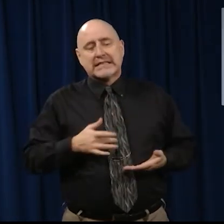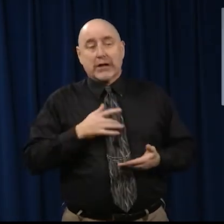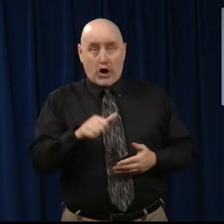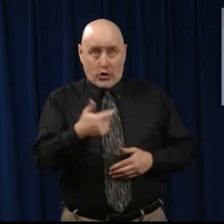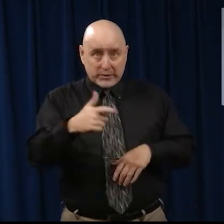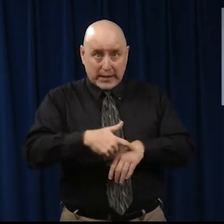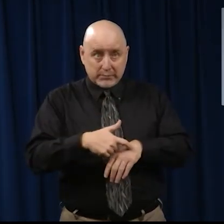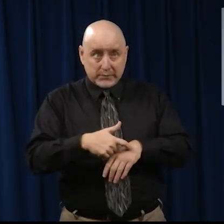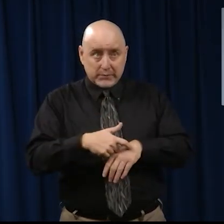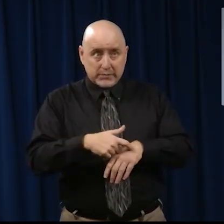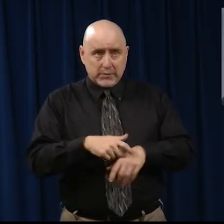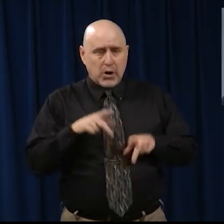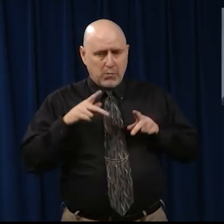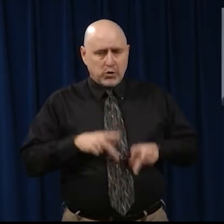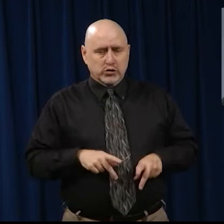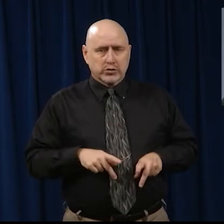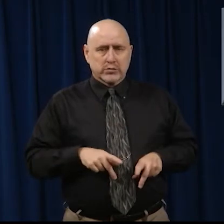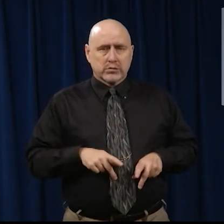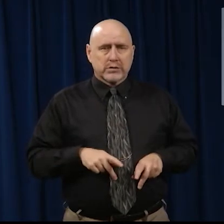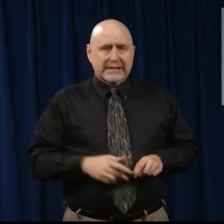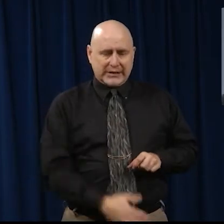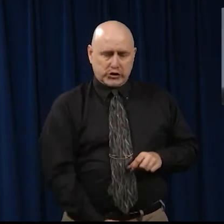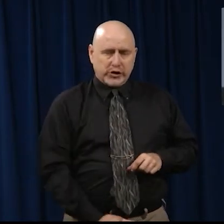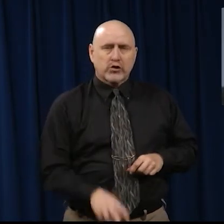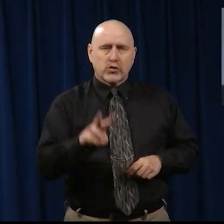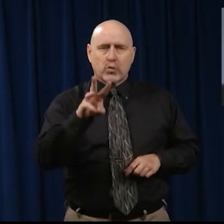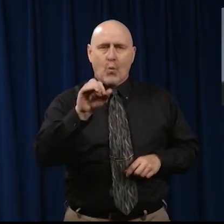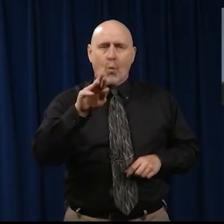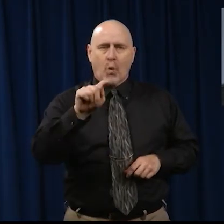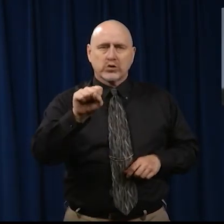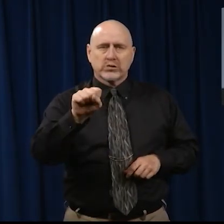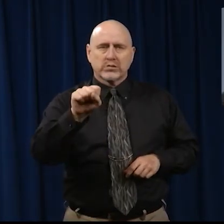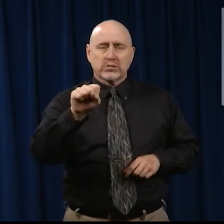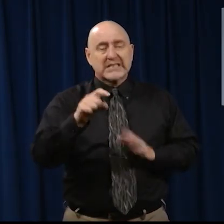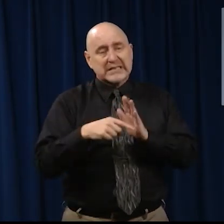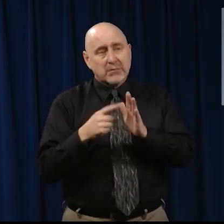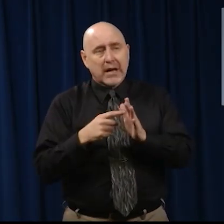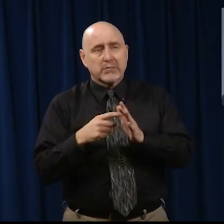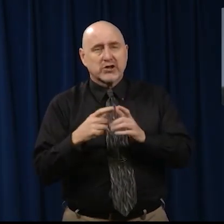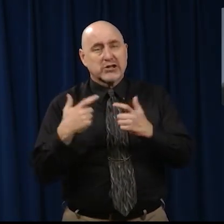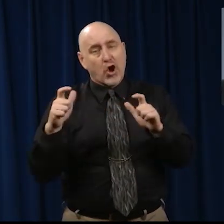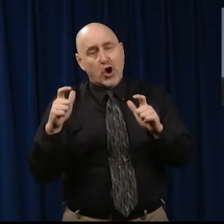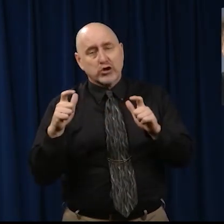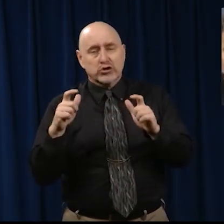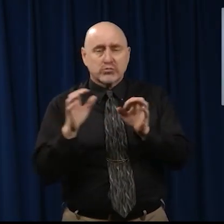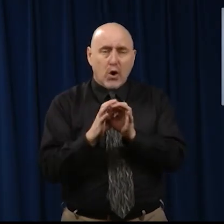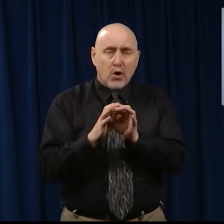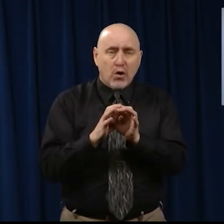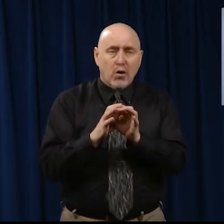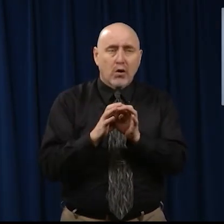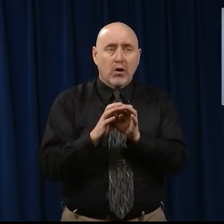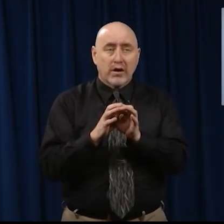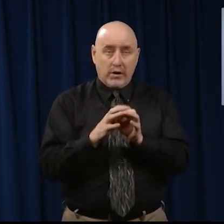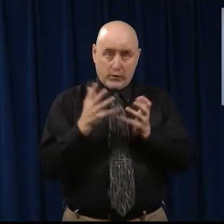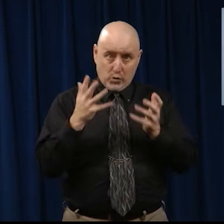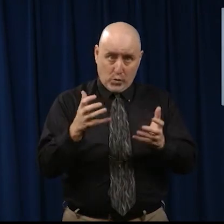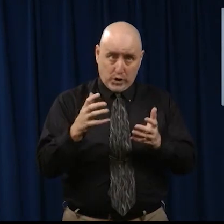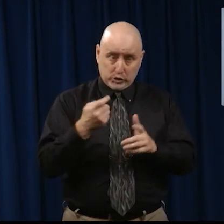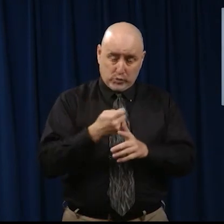symptom. Other times, a person will get genital warts, and those warts sometimes will be large, sometimes they'll be small. If you want